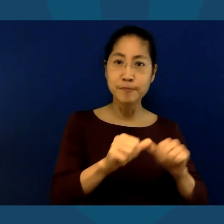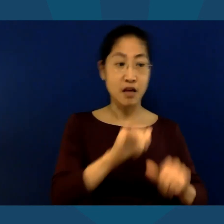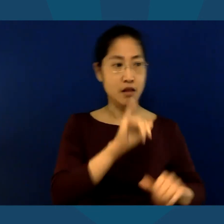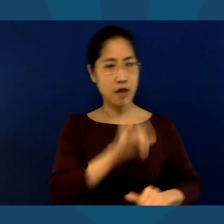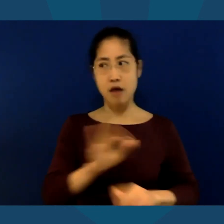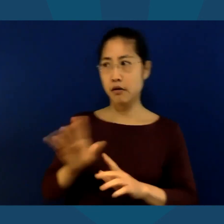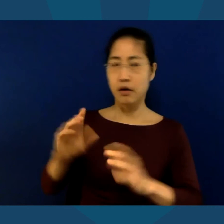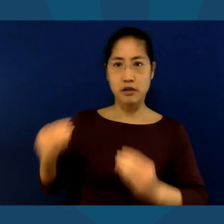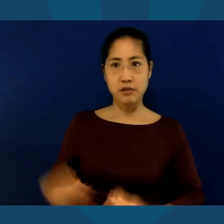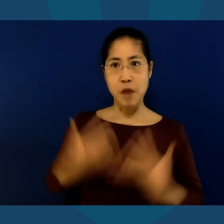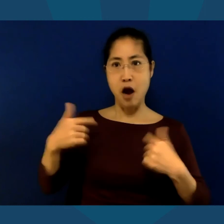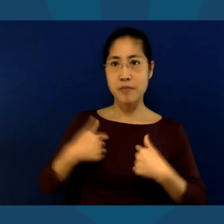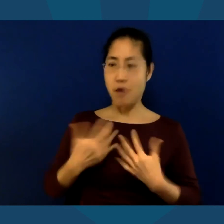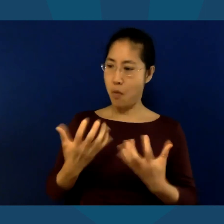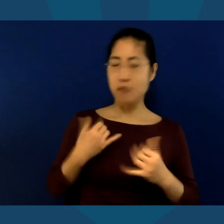wanted to be.